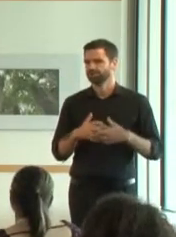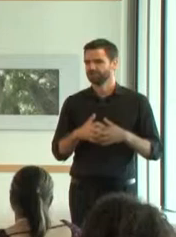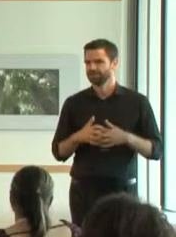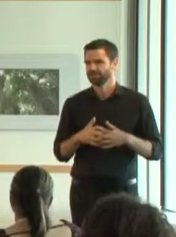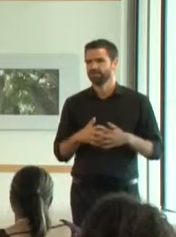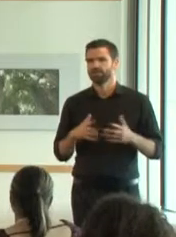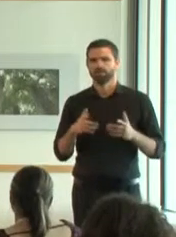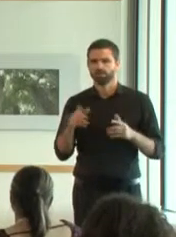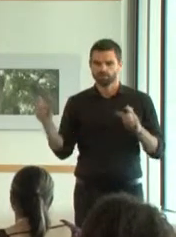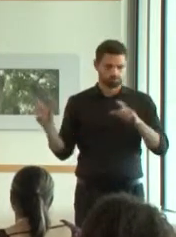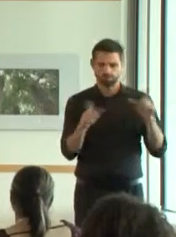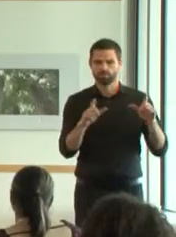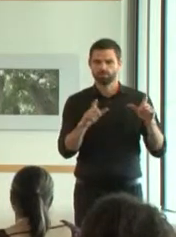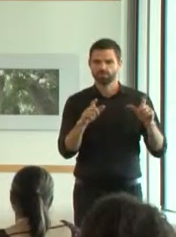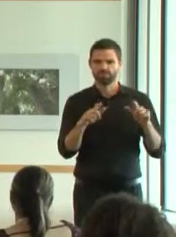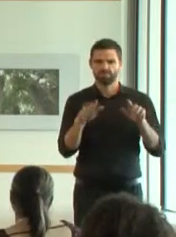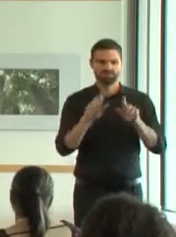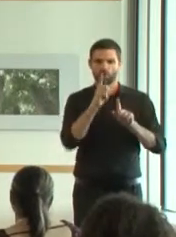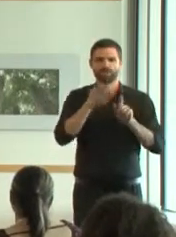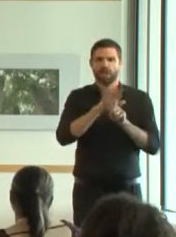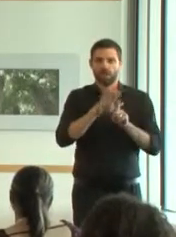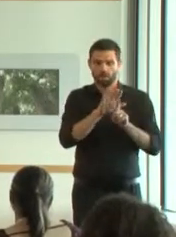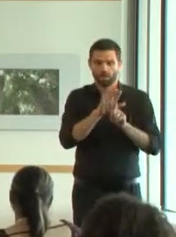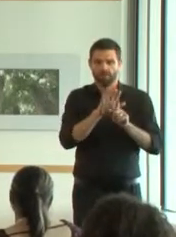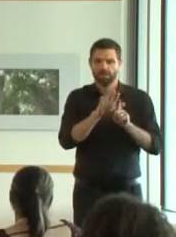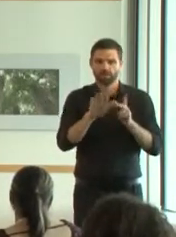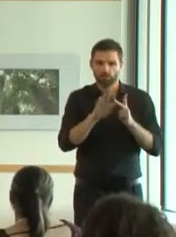in your browser, okay? So this is what we're trying to use.